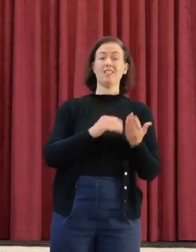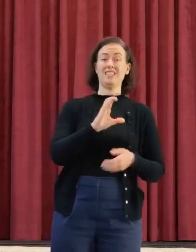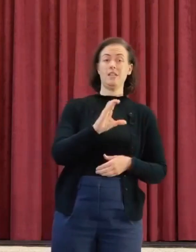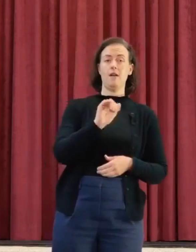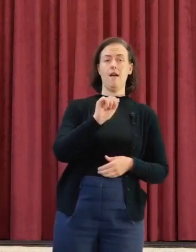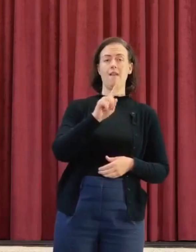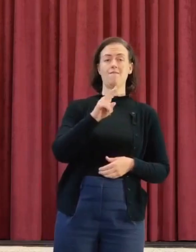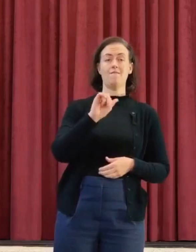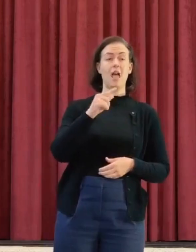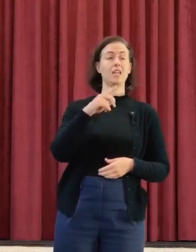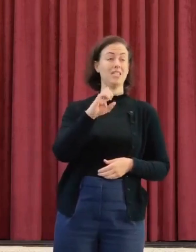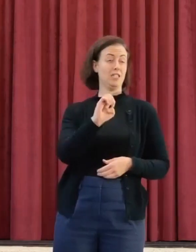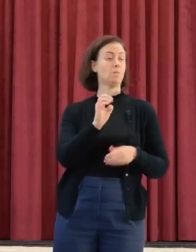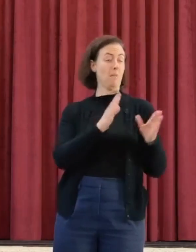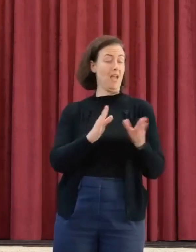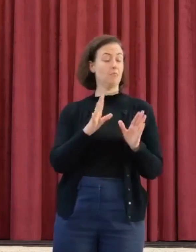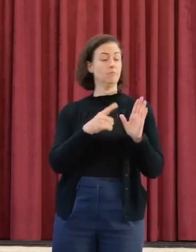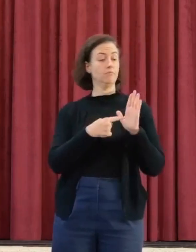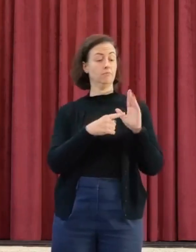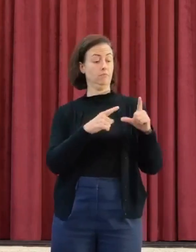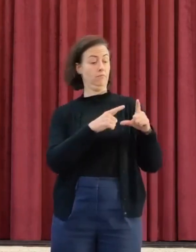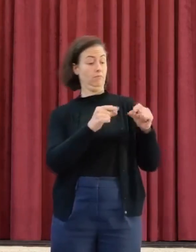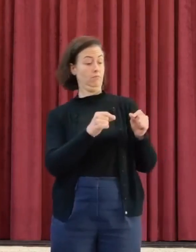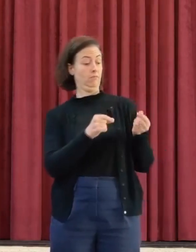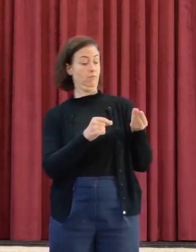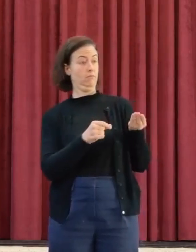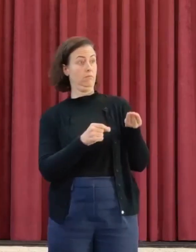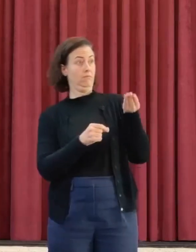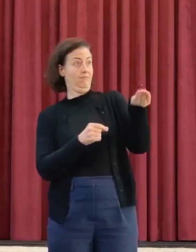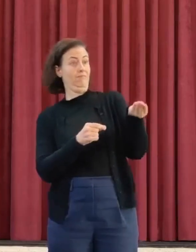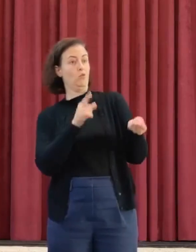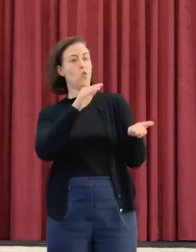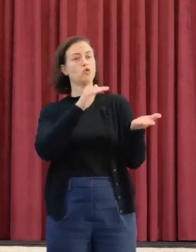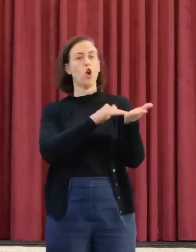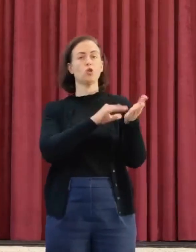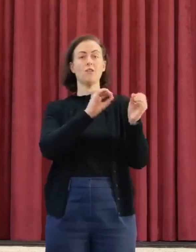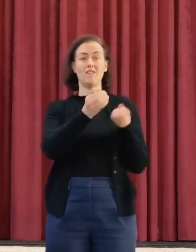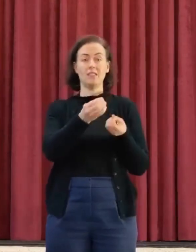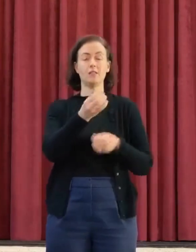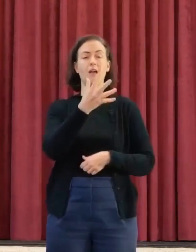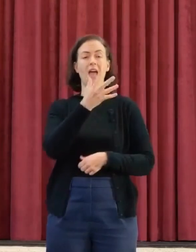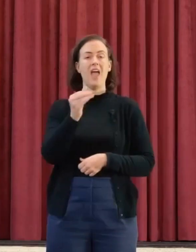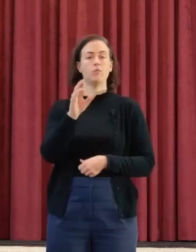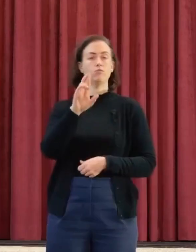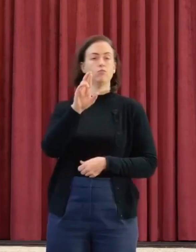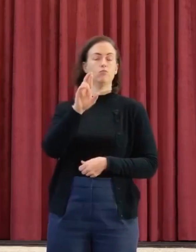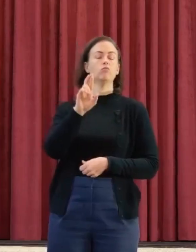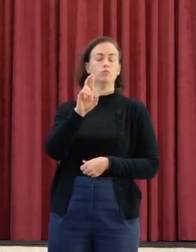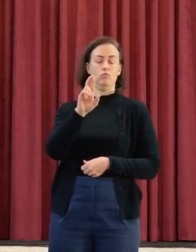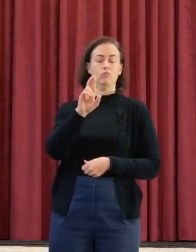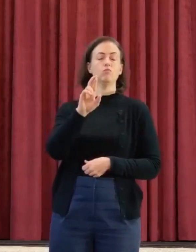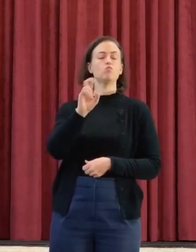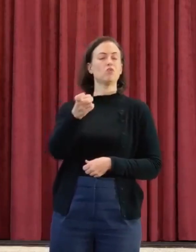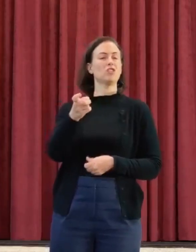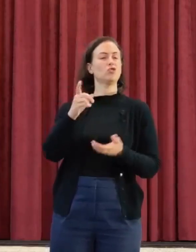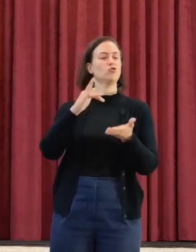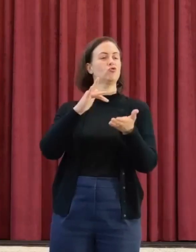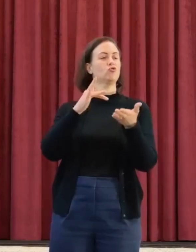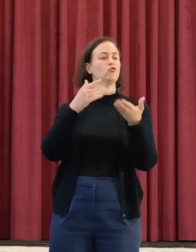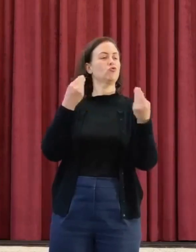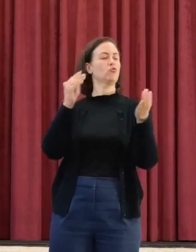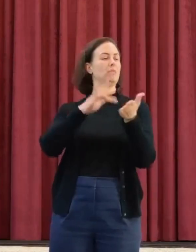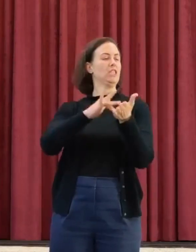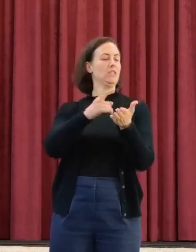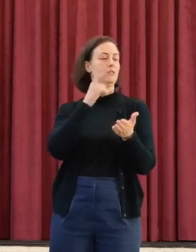you show your Medicare Advantage member card at the doctor's office and also at the pharmacy when you